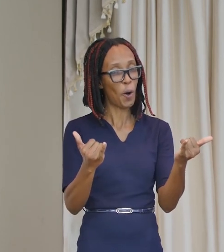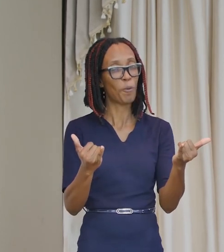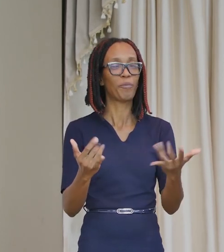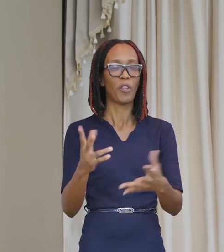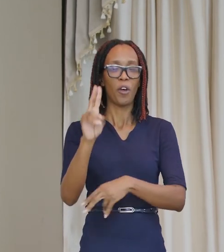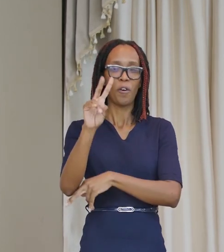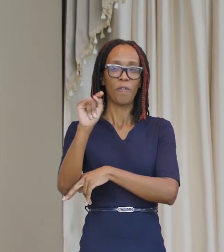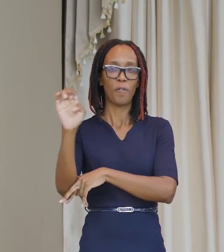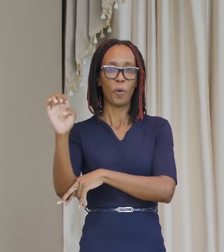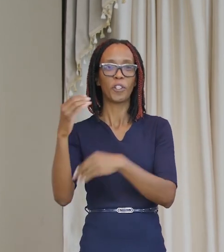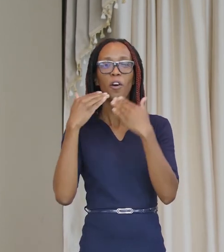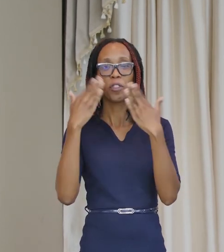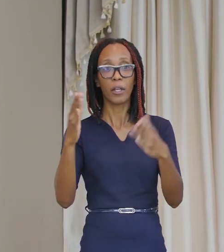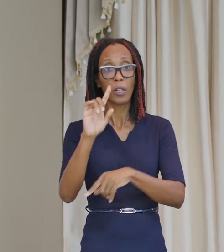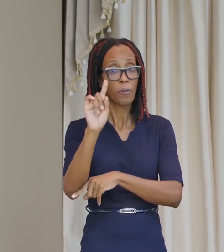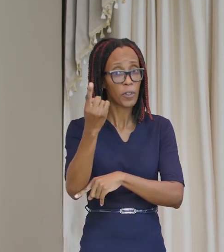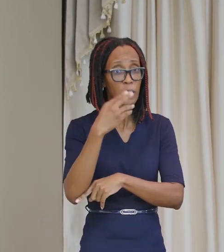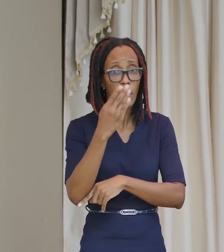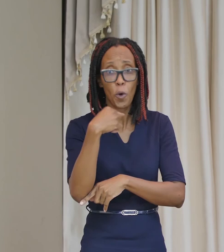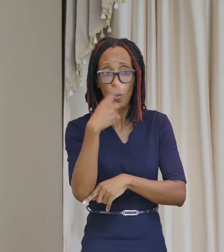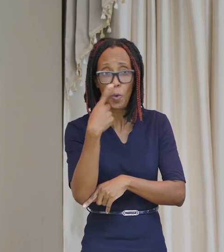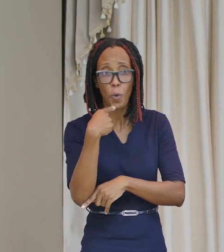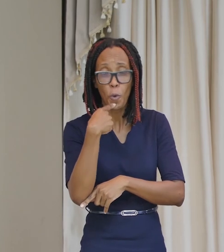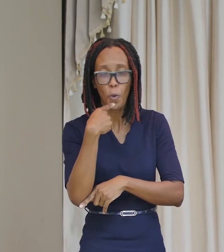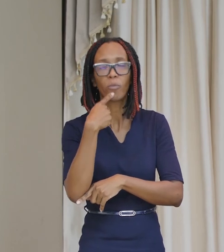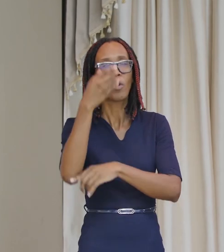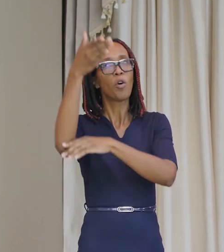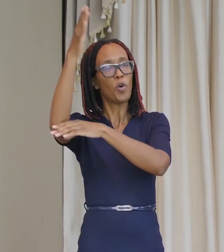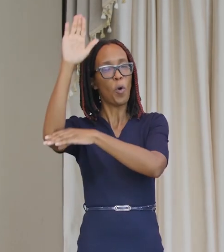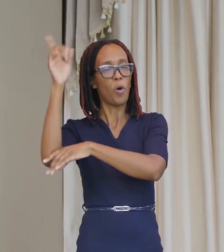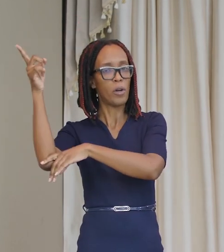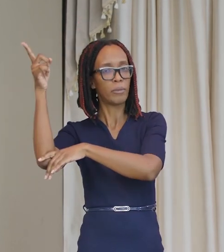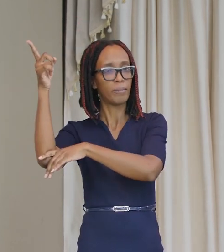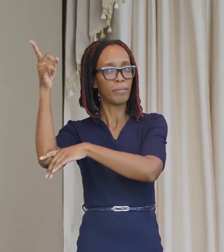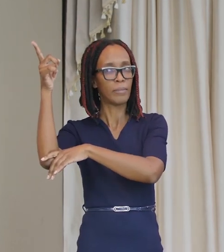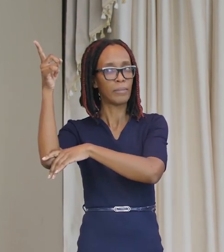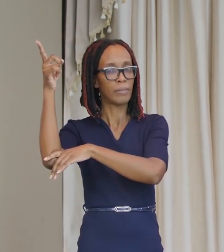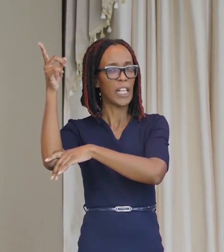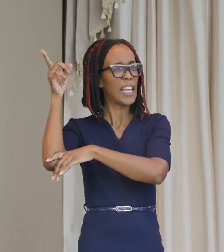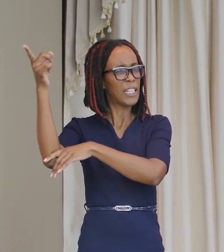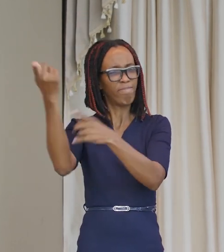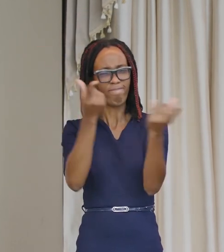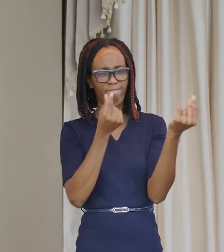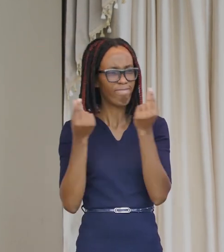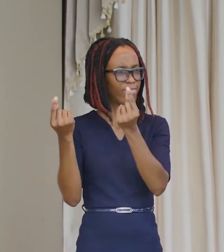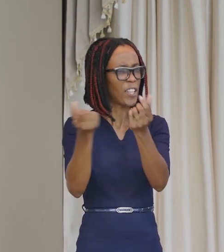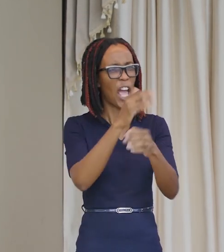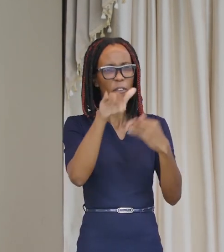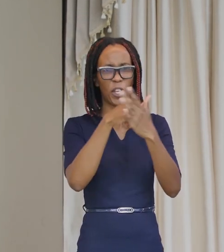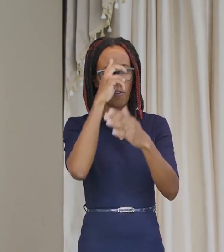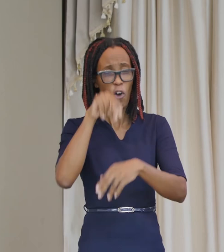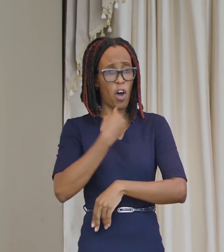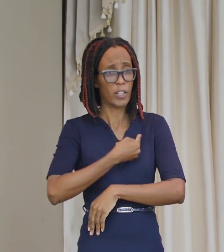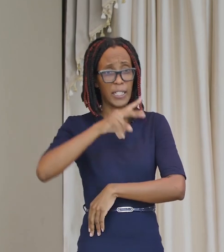thanks. Firstly, we'd like to thank Almighty God for all that he has done. Secondly, we'd